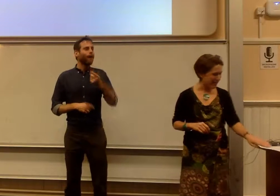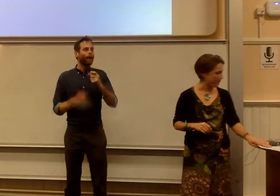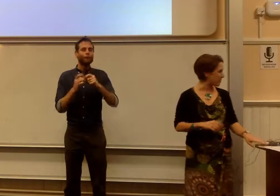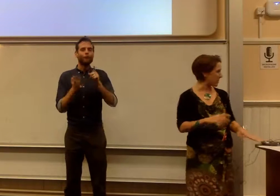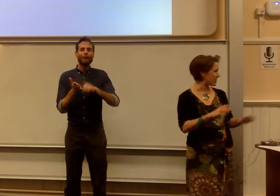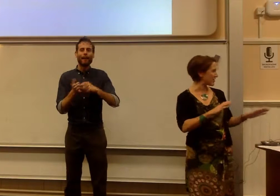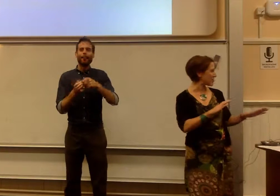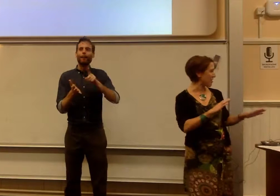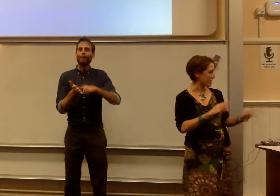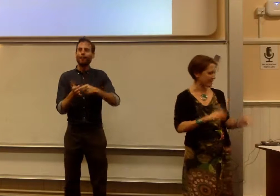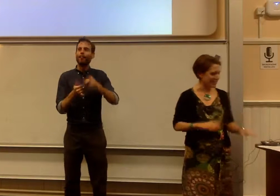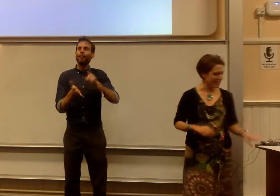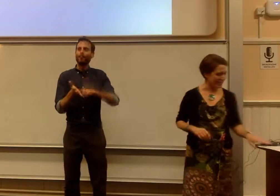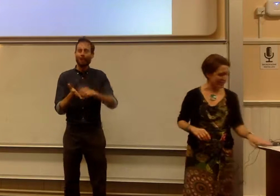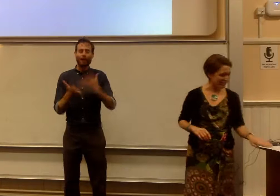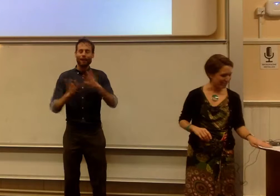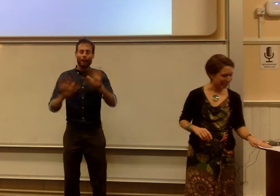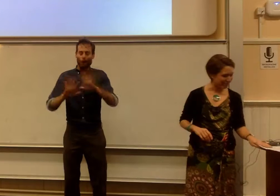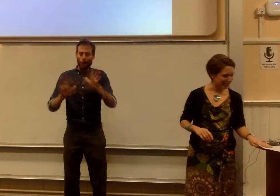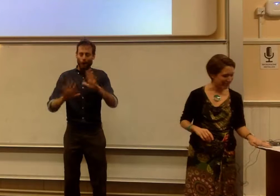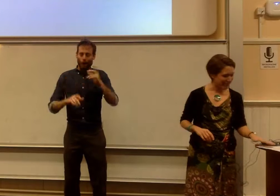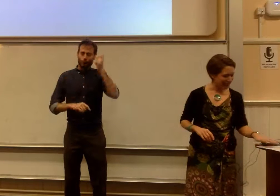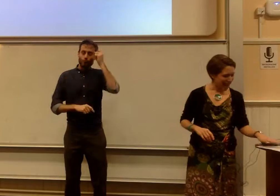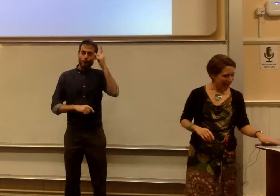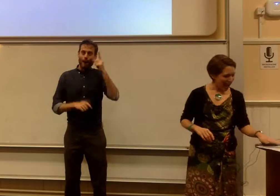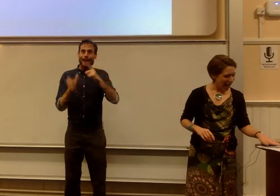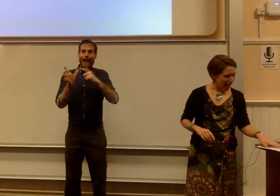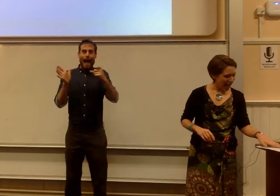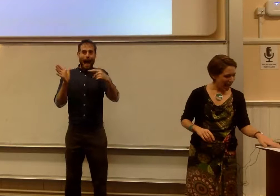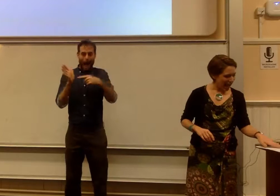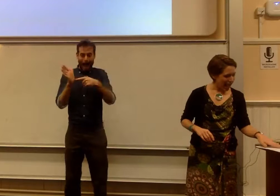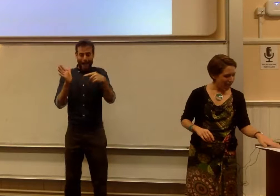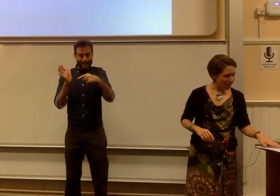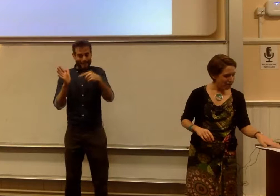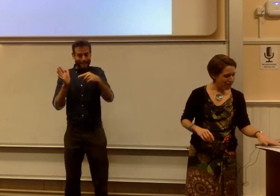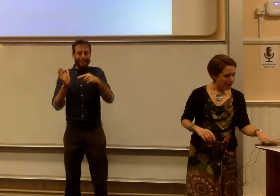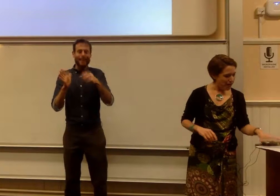that's quite nice. We keep having to correct each other.